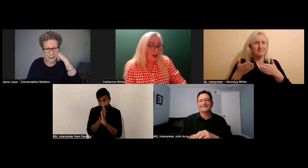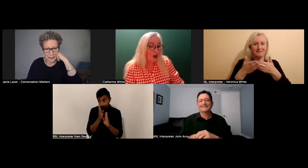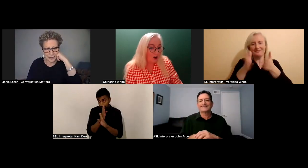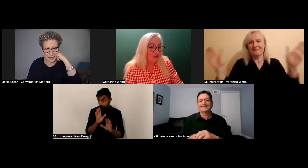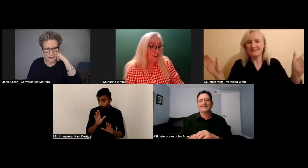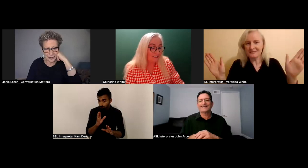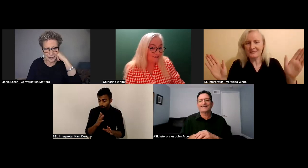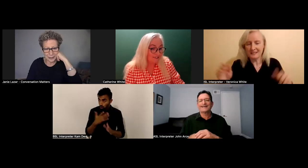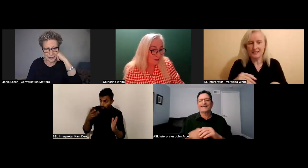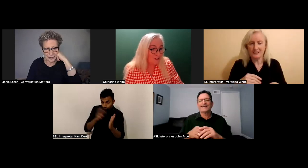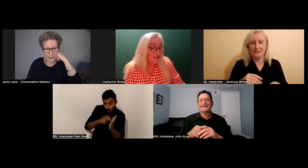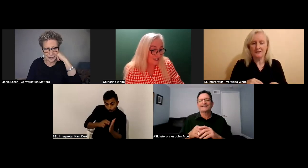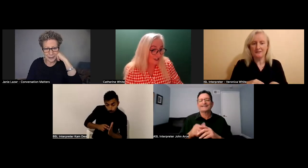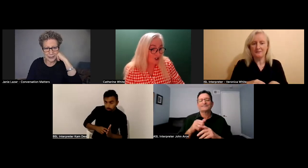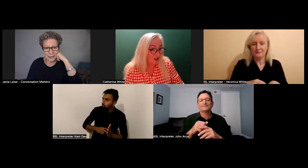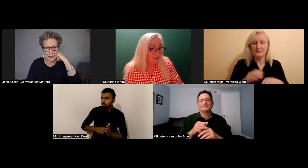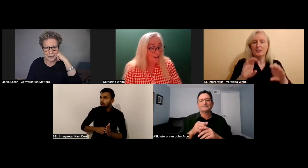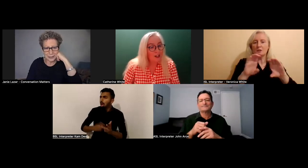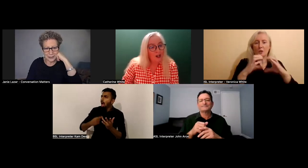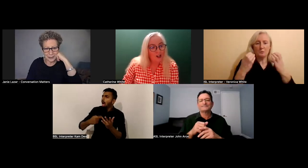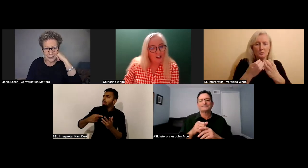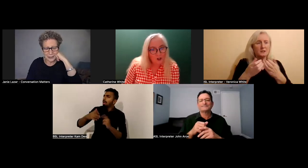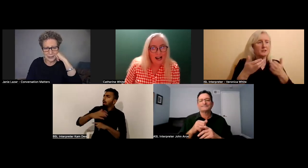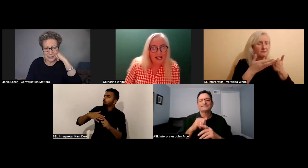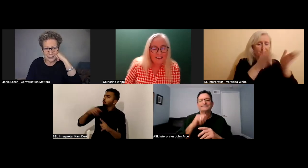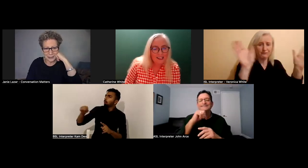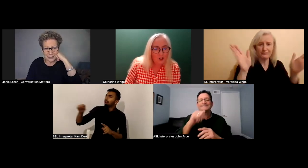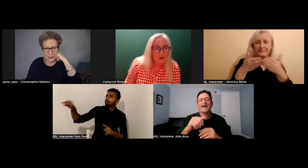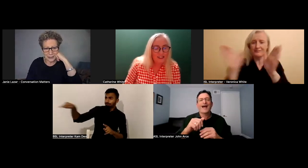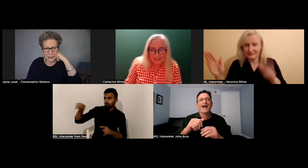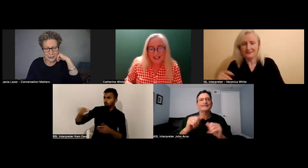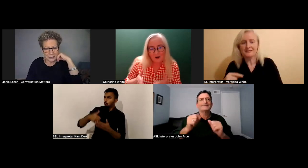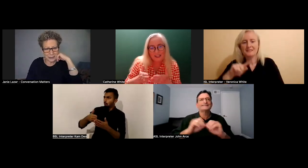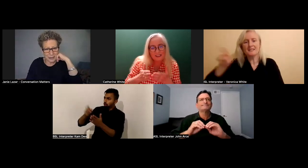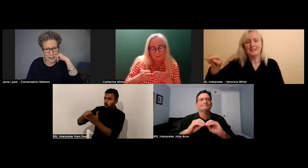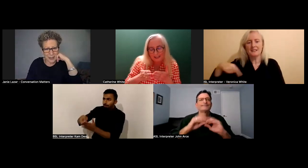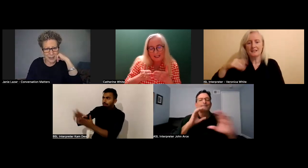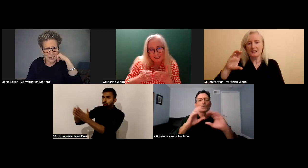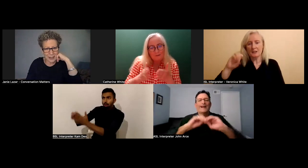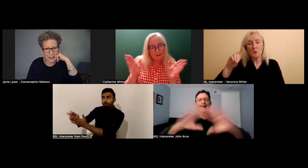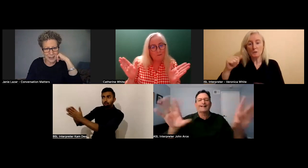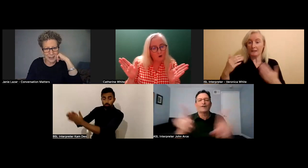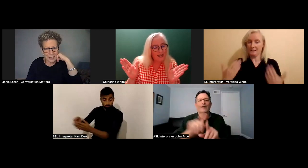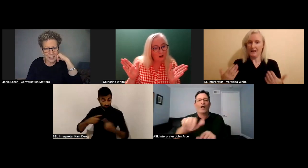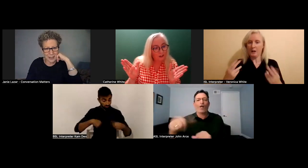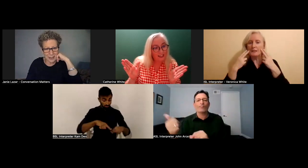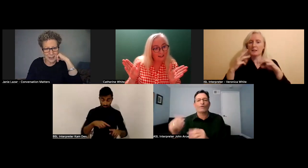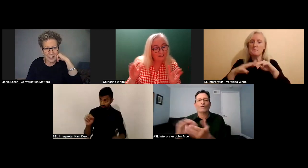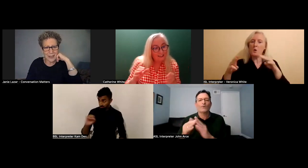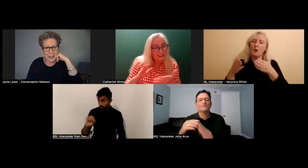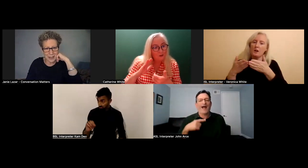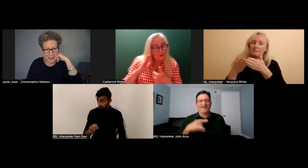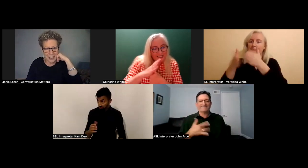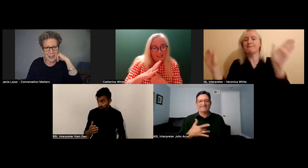as other communities have done. So I think Codas now need to be a little bit more out